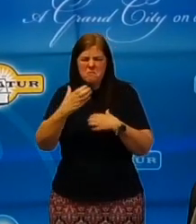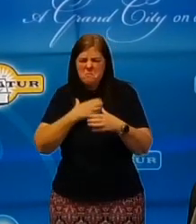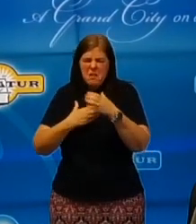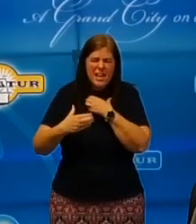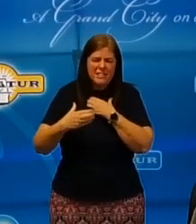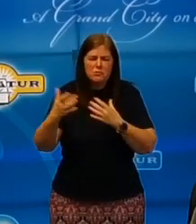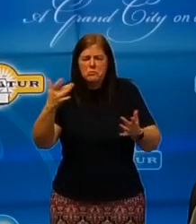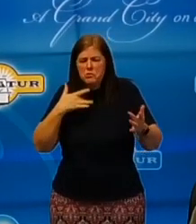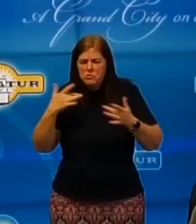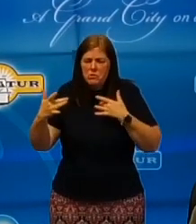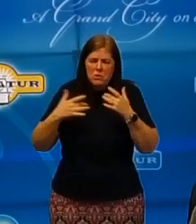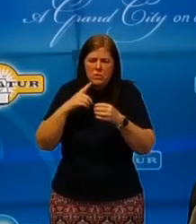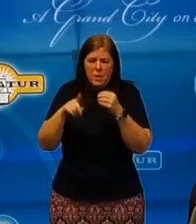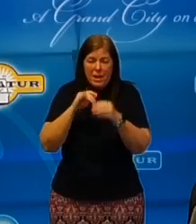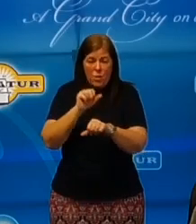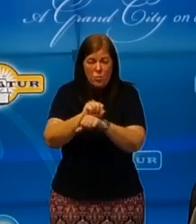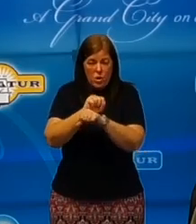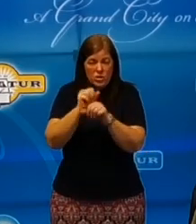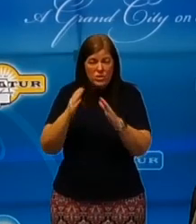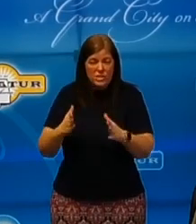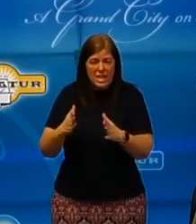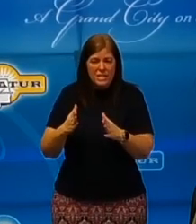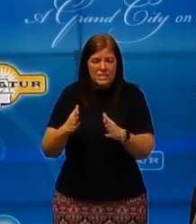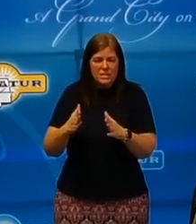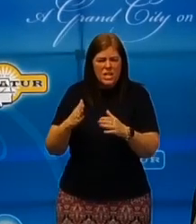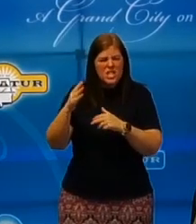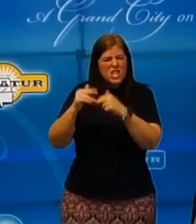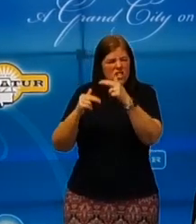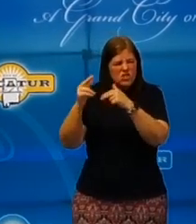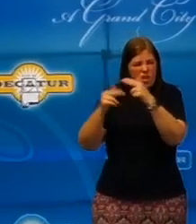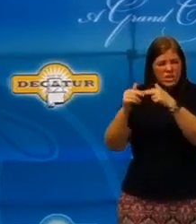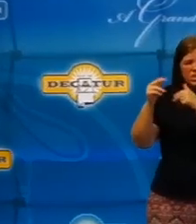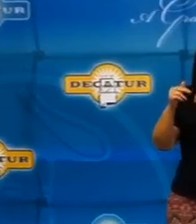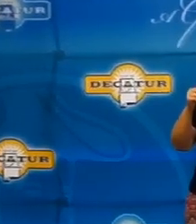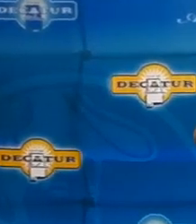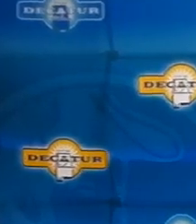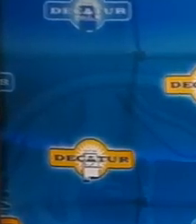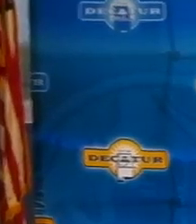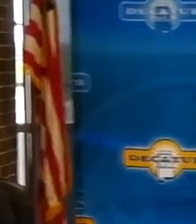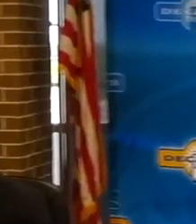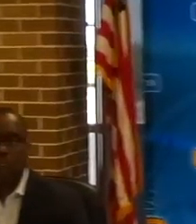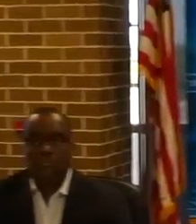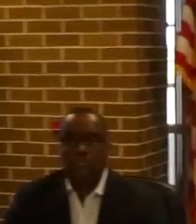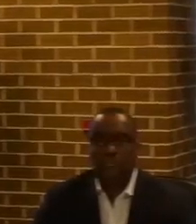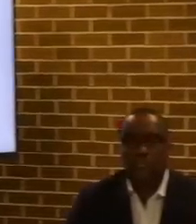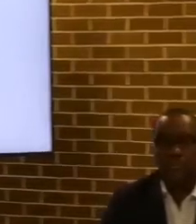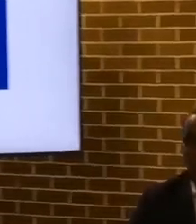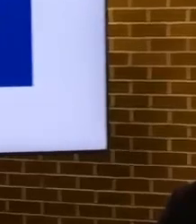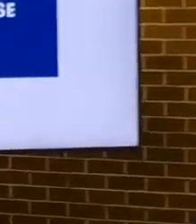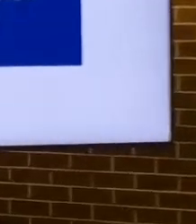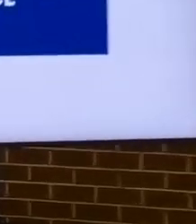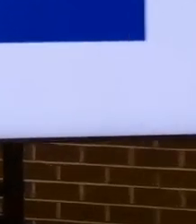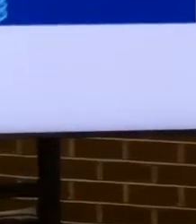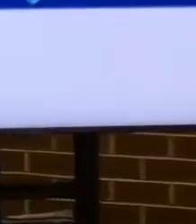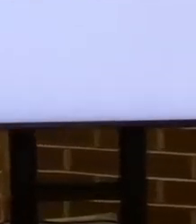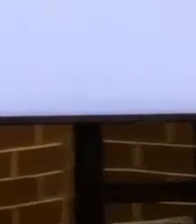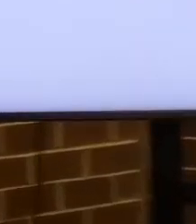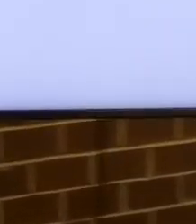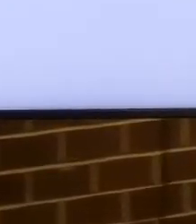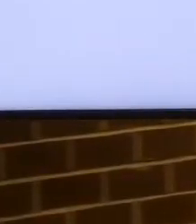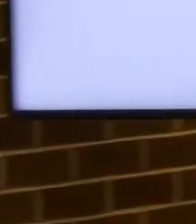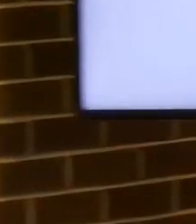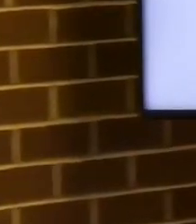concerns about workers at construction sites. How are jobs like that being managed? I know it's kind of almost impossible to keep a